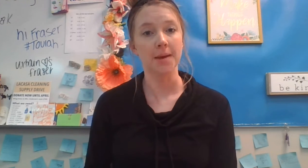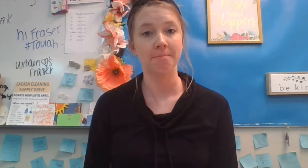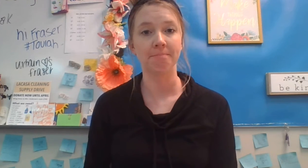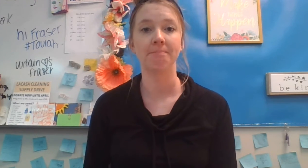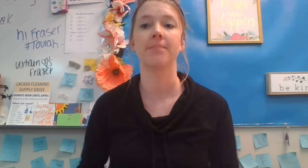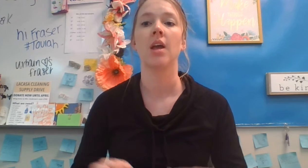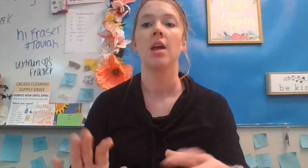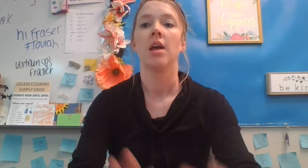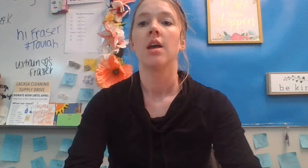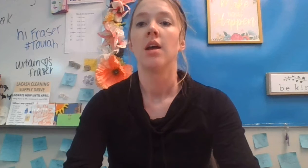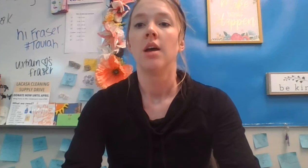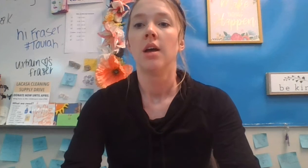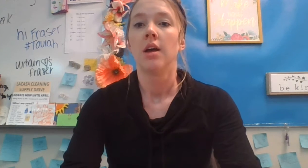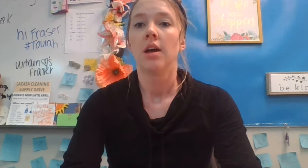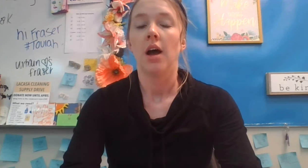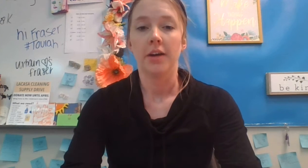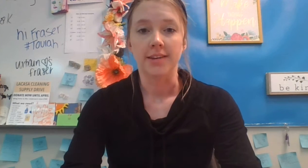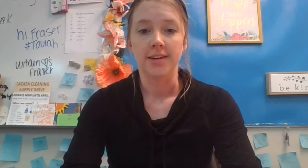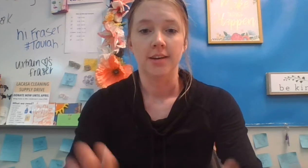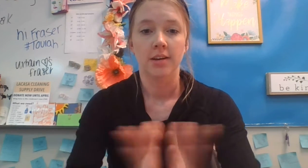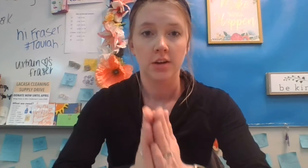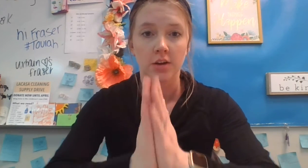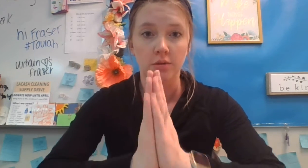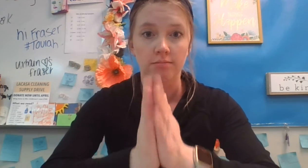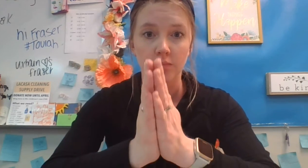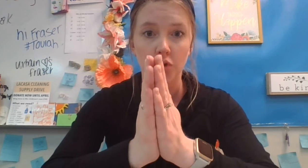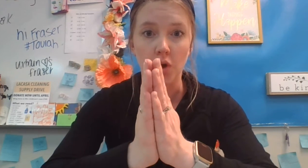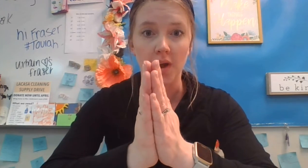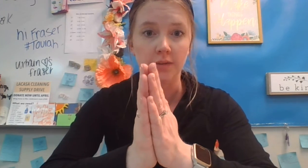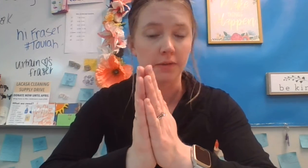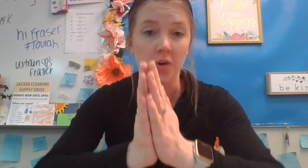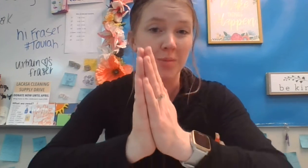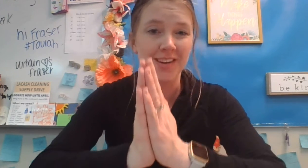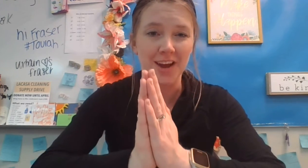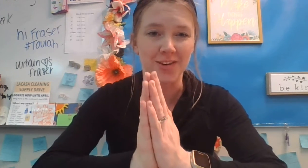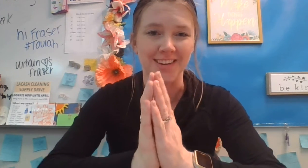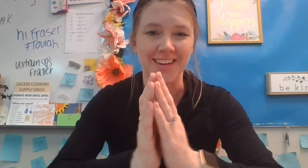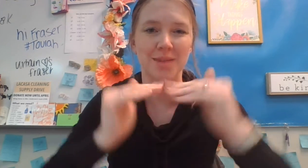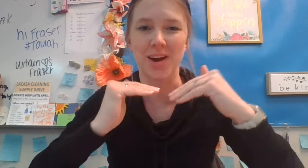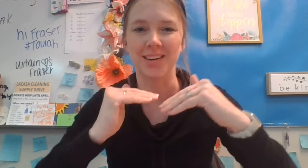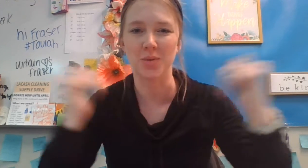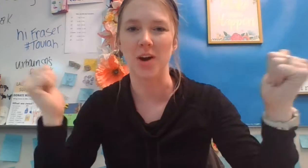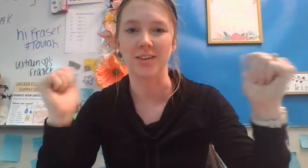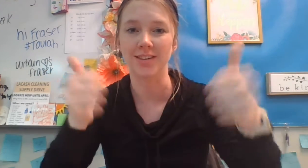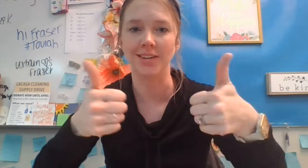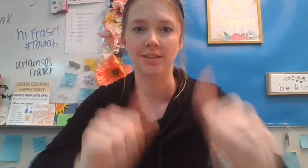Okay? All right. Go ask for phone numbers and addresses and practice with partners.